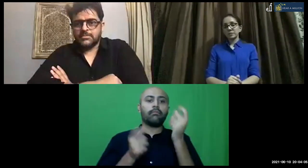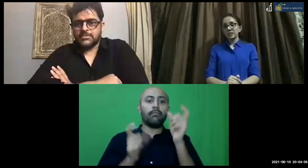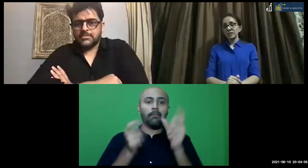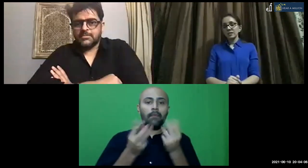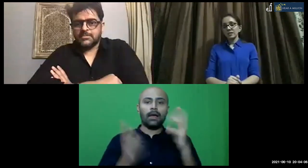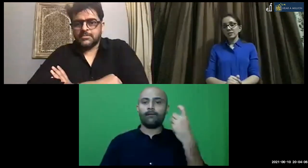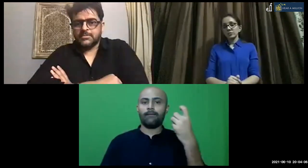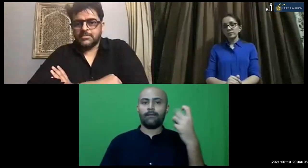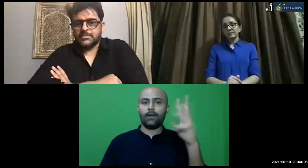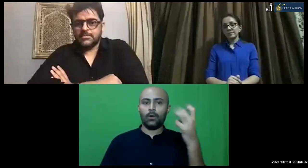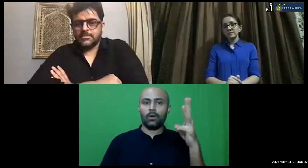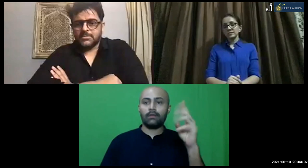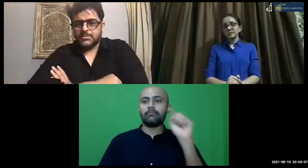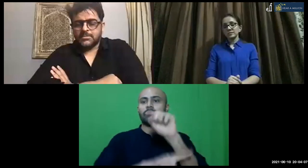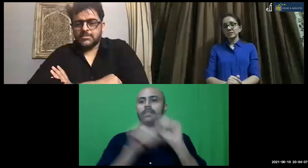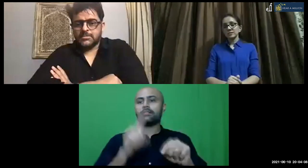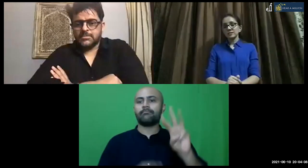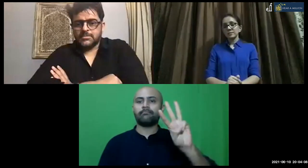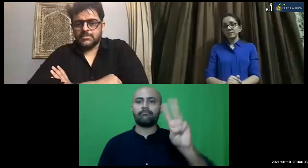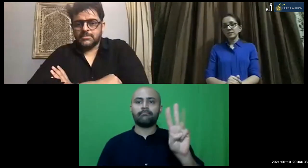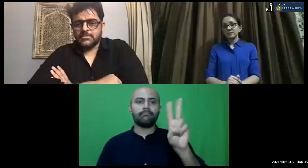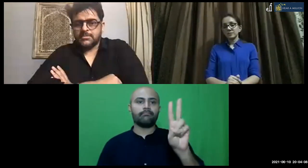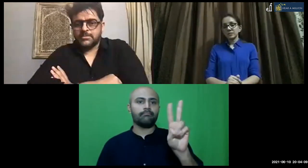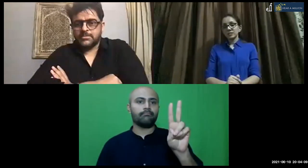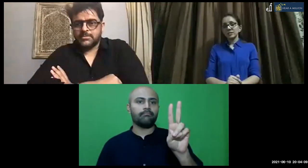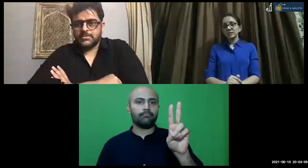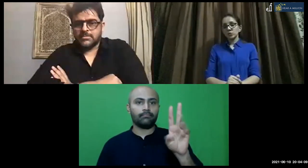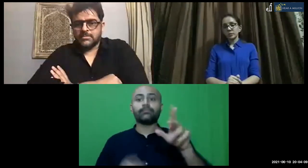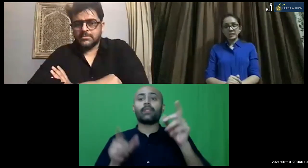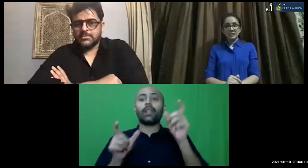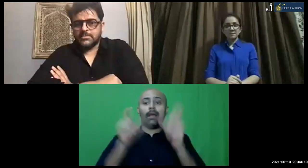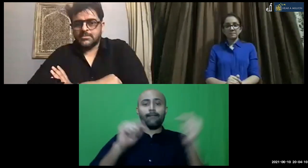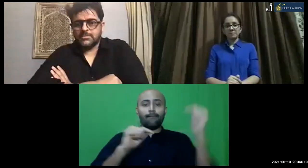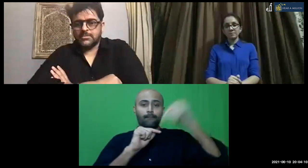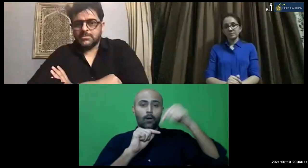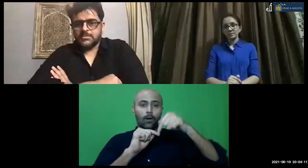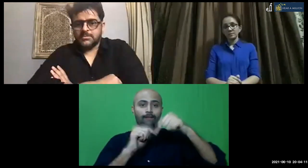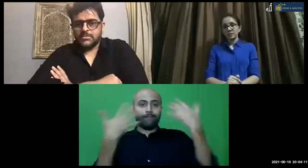the rest of it felt maybe. 32%.